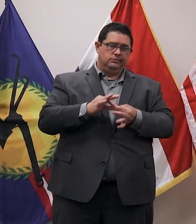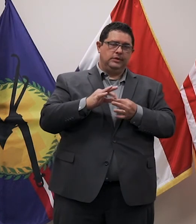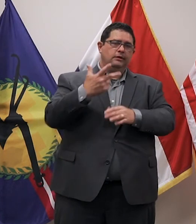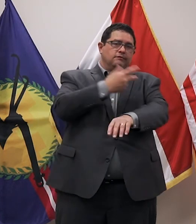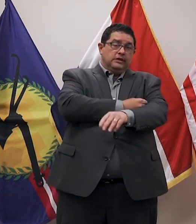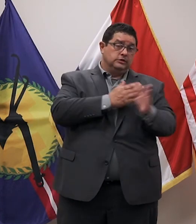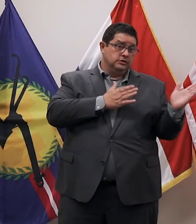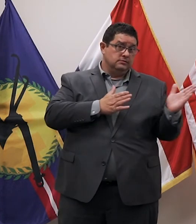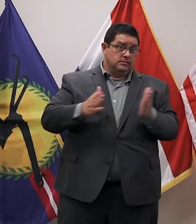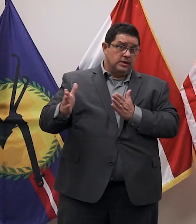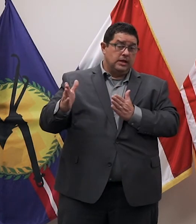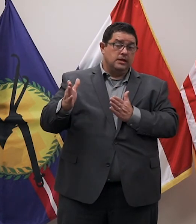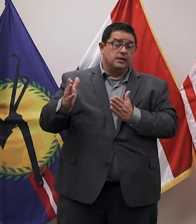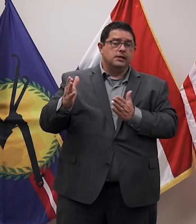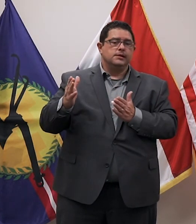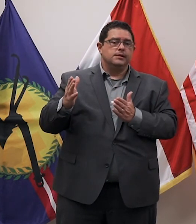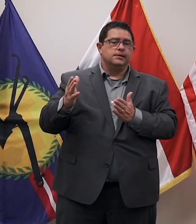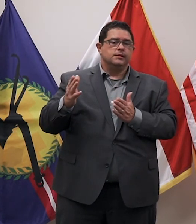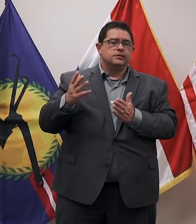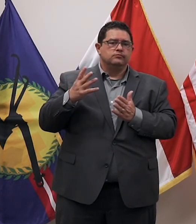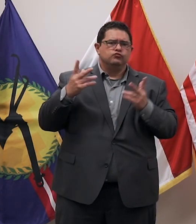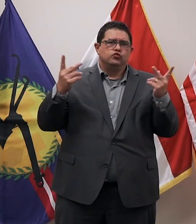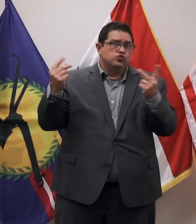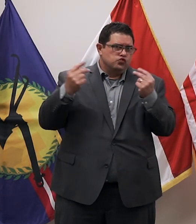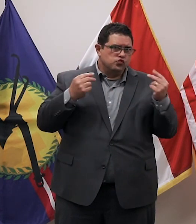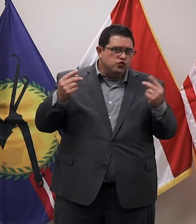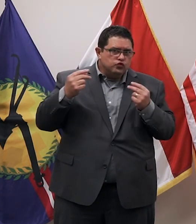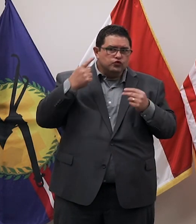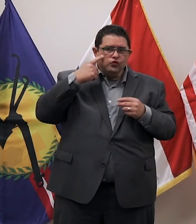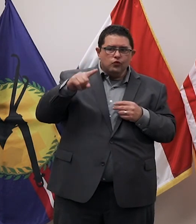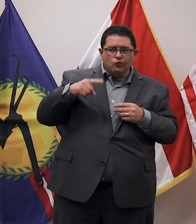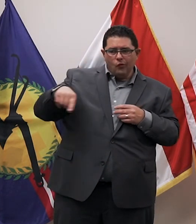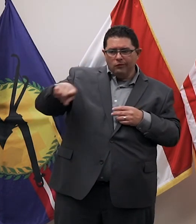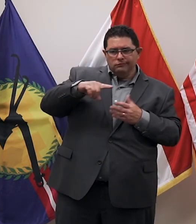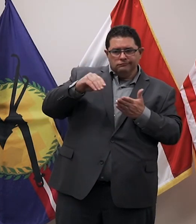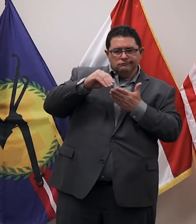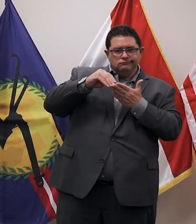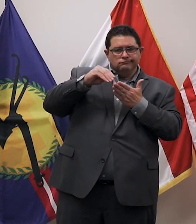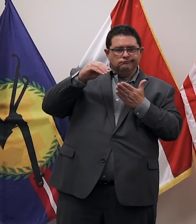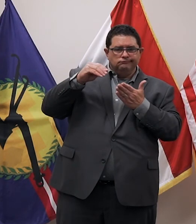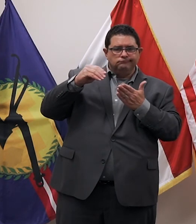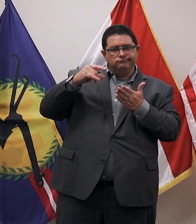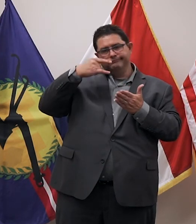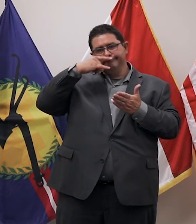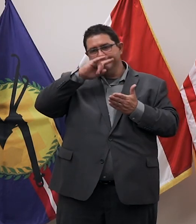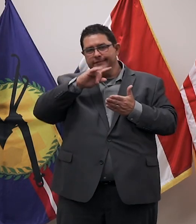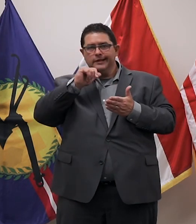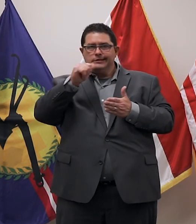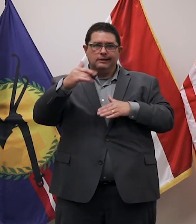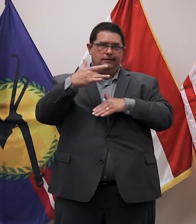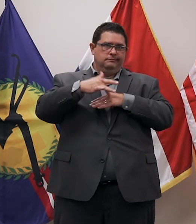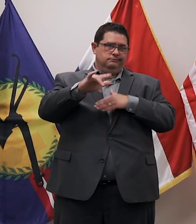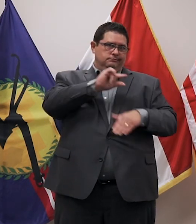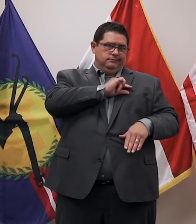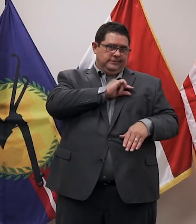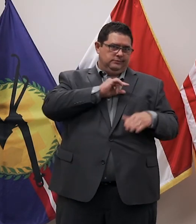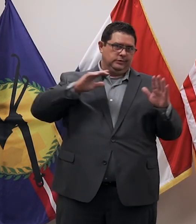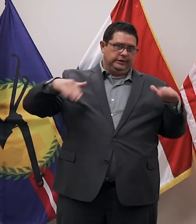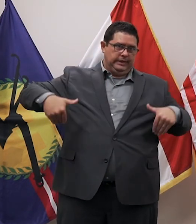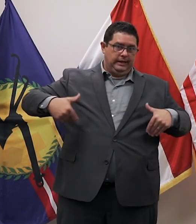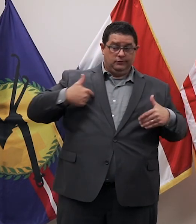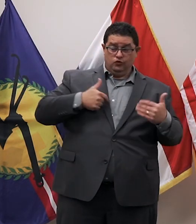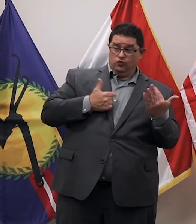plan and what to do for kids that are not yet eligible, and we're anxiously waiting for